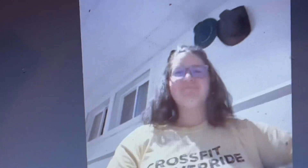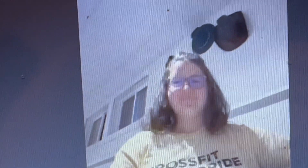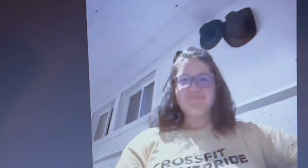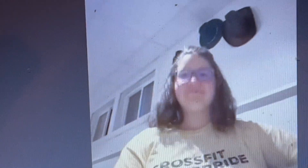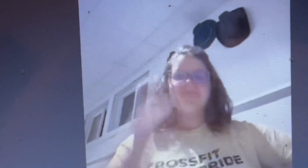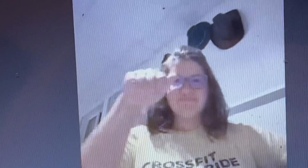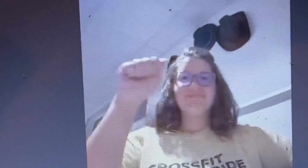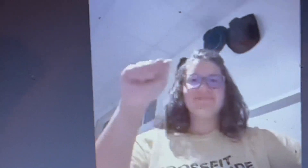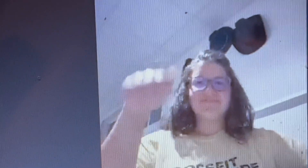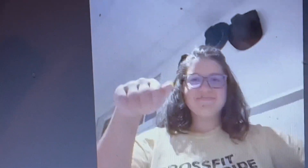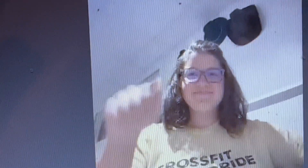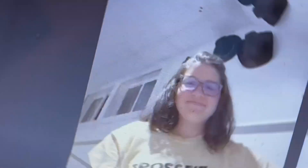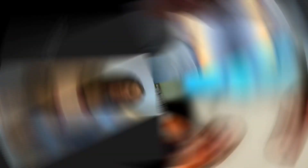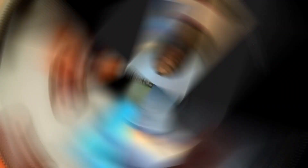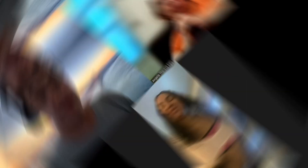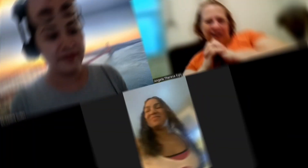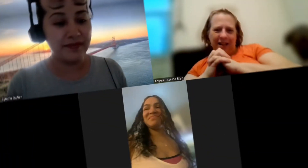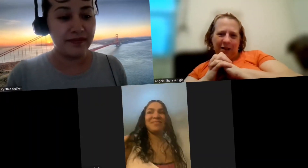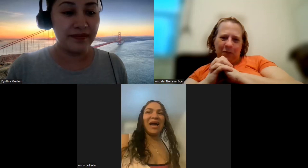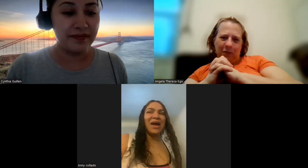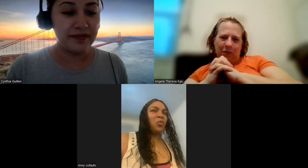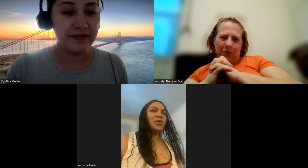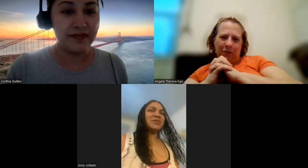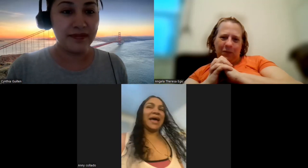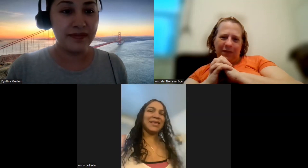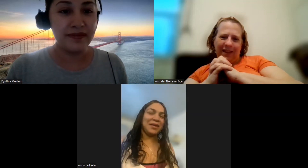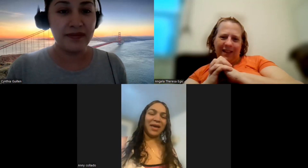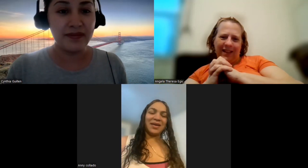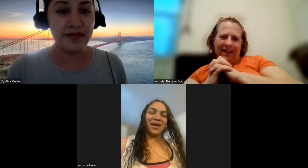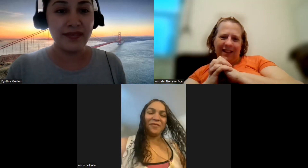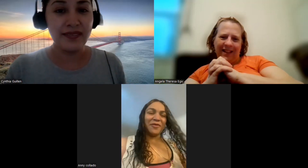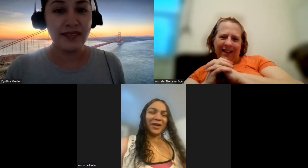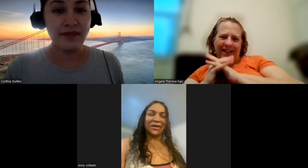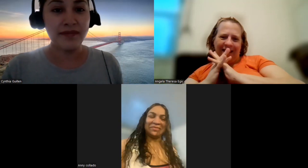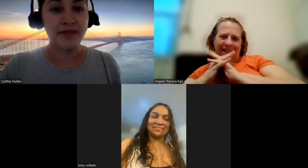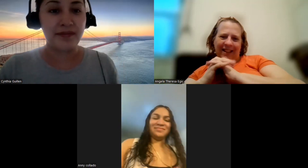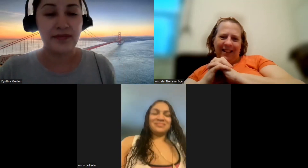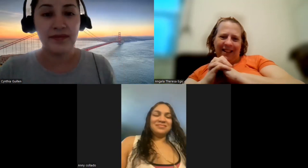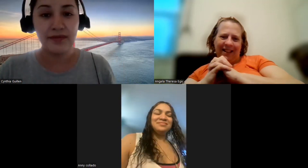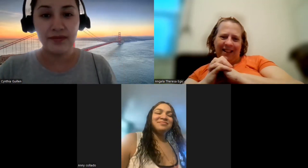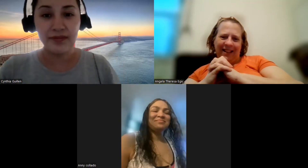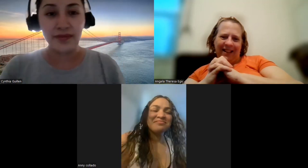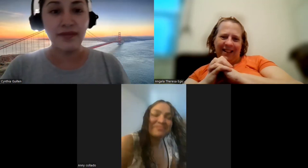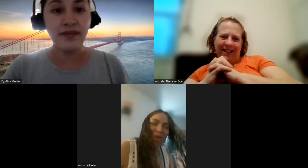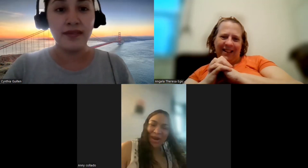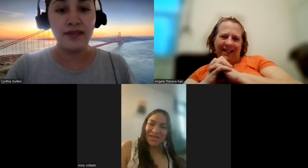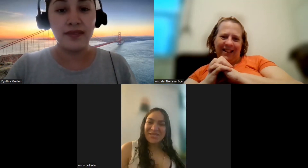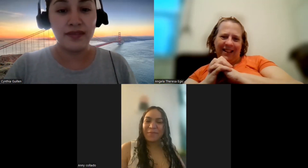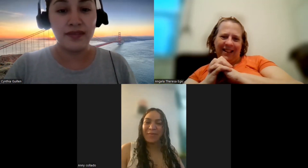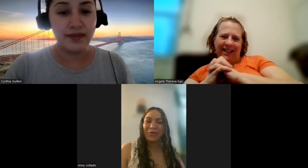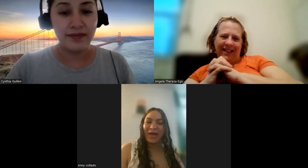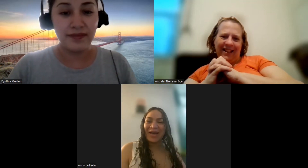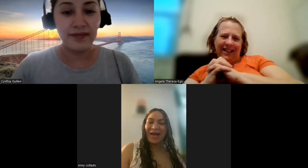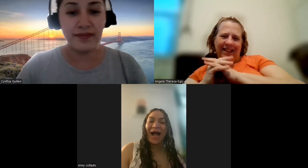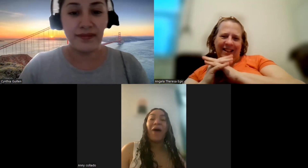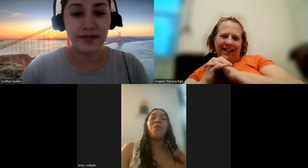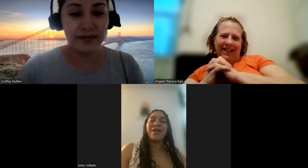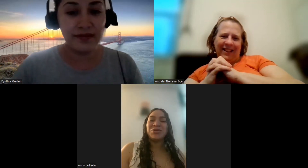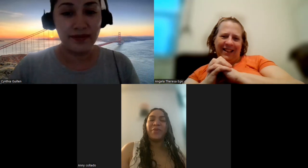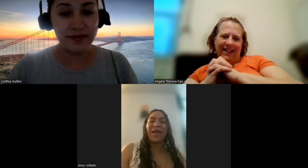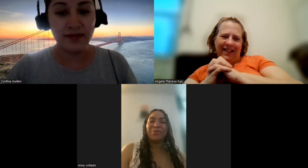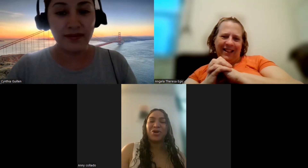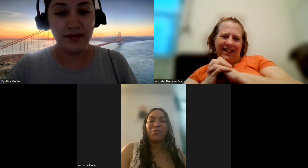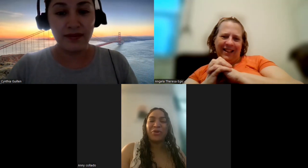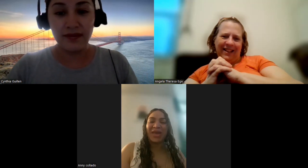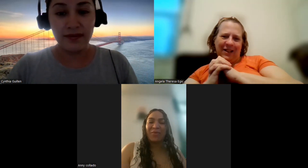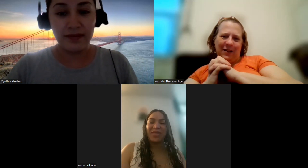Have you enjoyed the classes? Just, I always liked it. Like, I feel like when I see people that I wanted